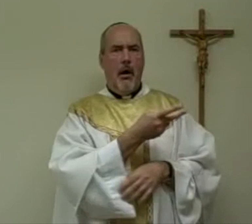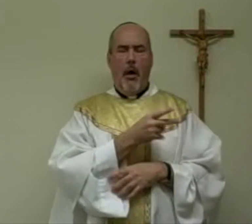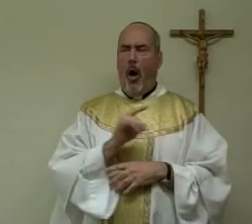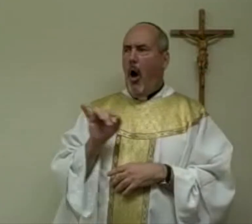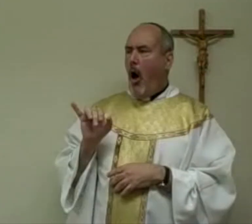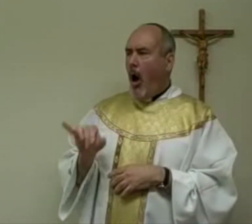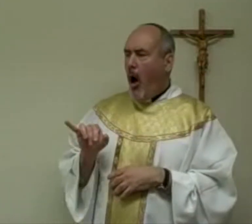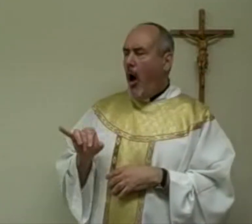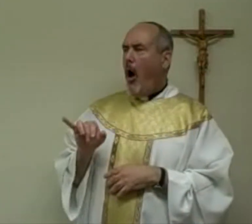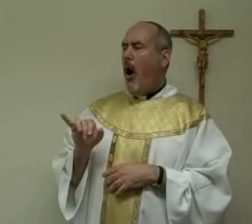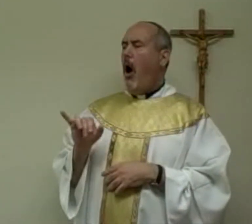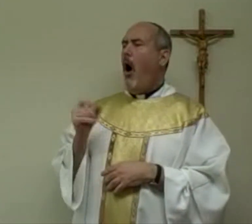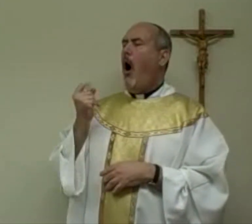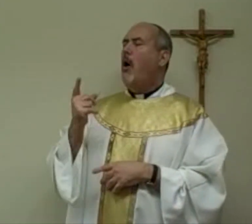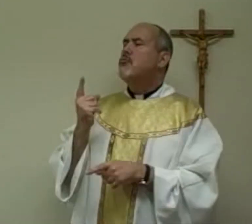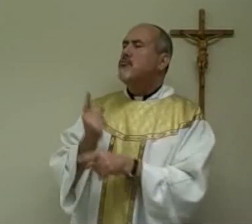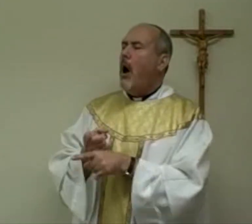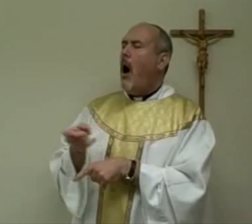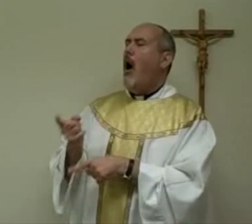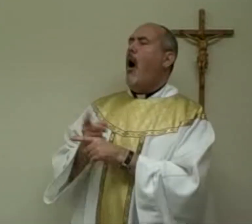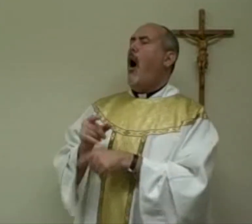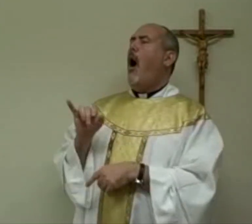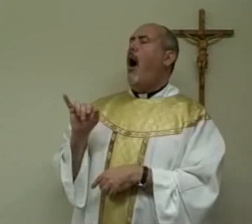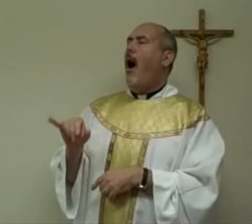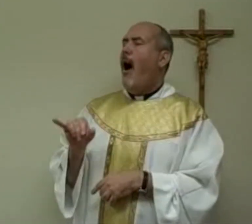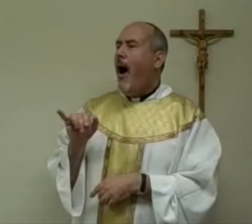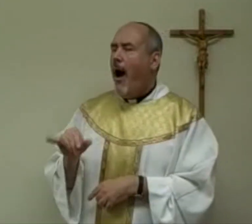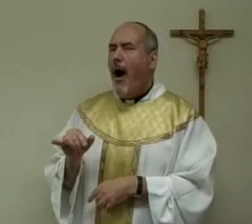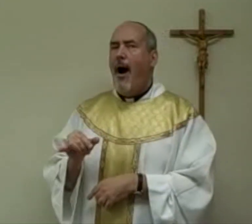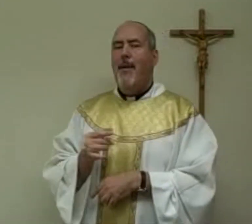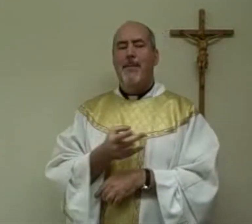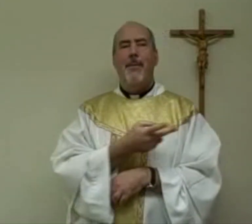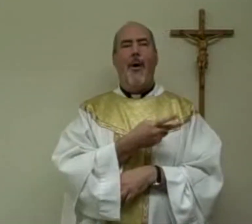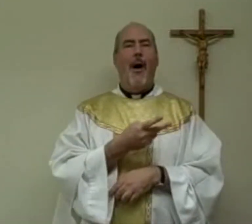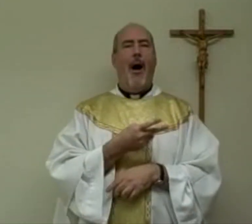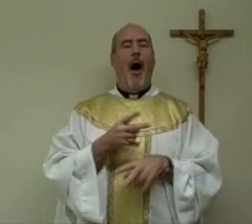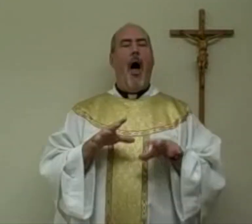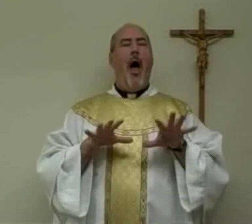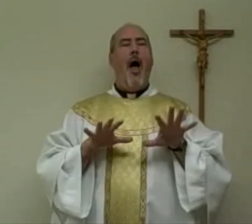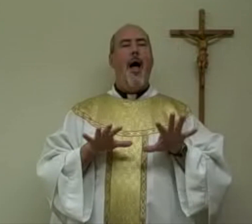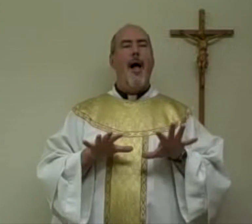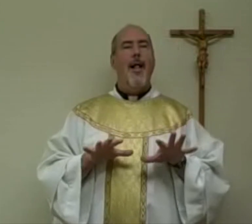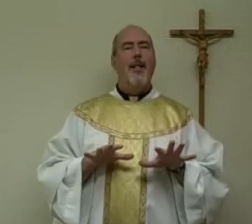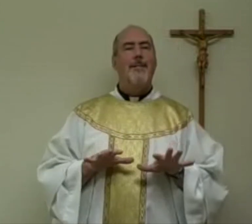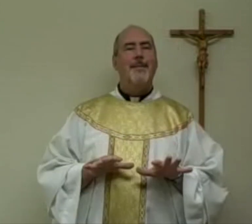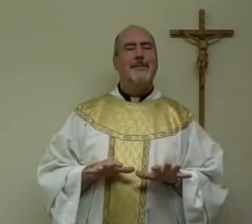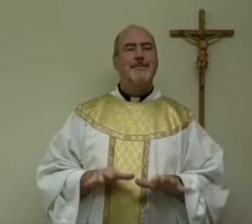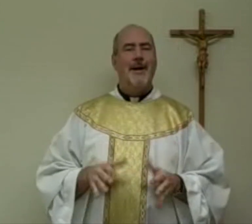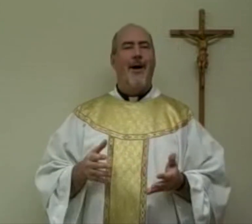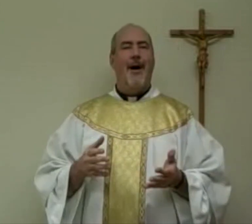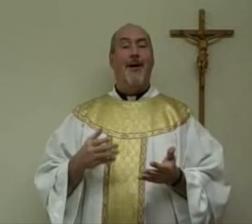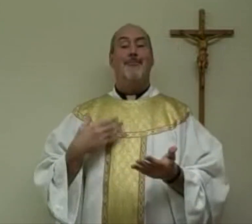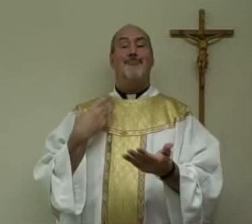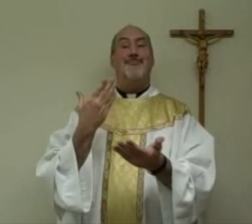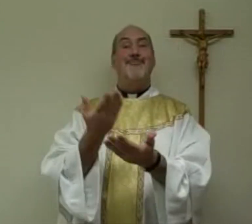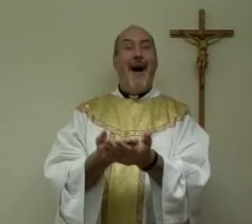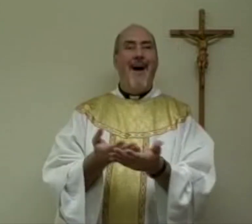Book. And while they understood what he was telling them and agreed with him and said, oh yes, you're right, at the